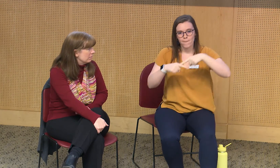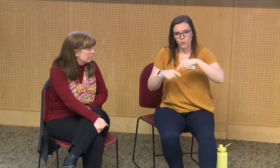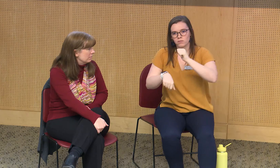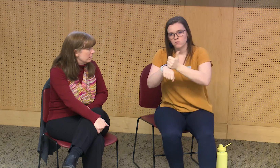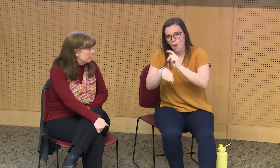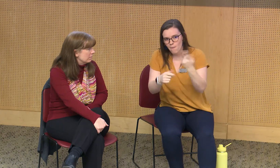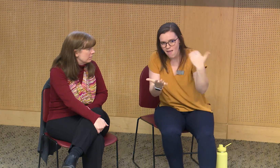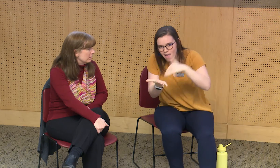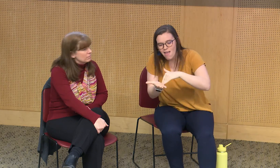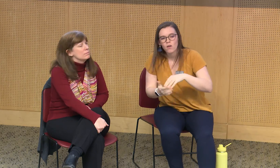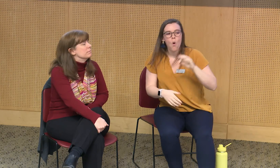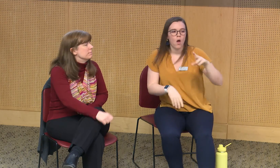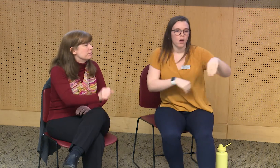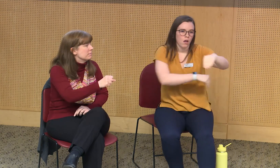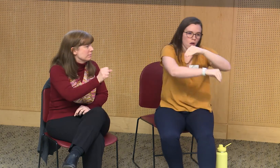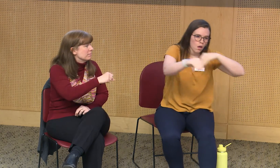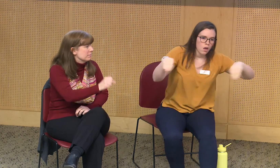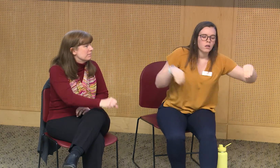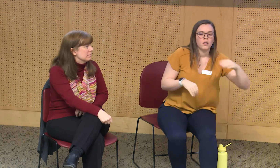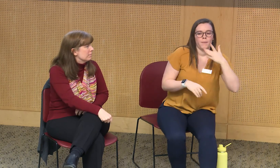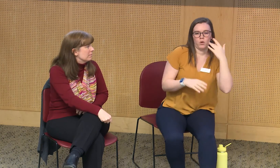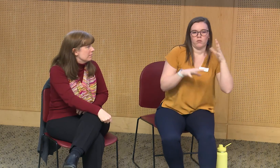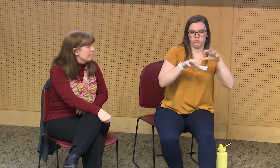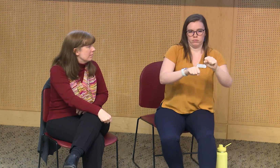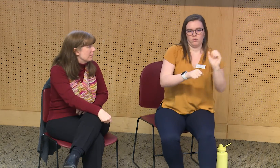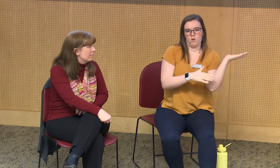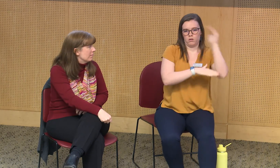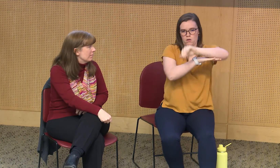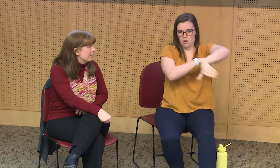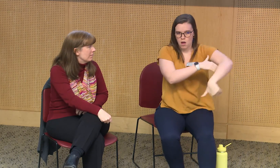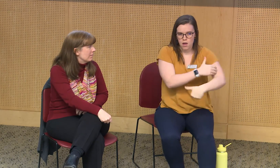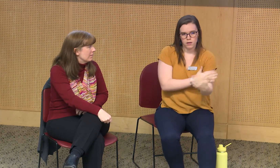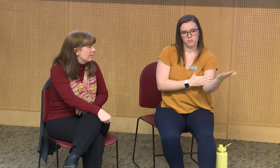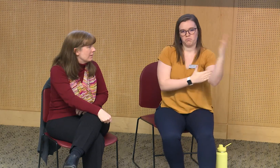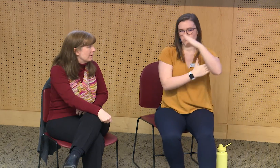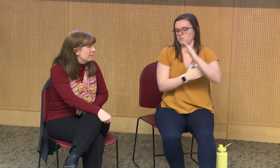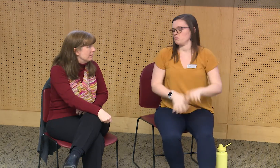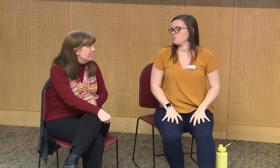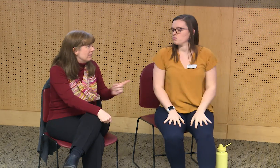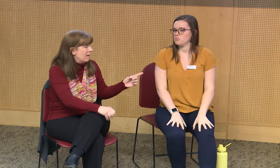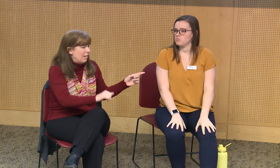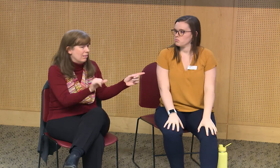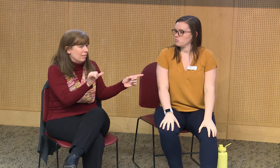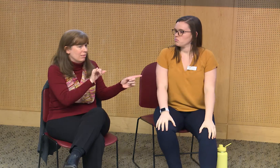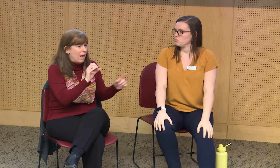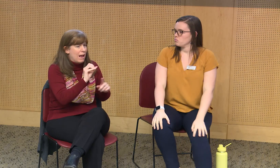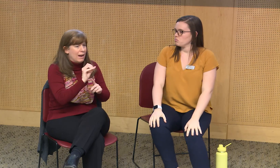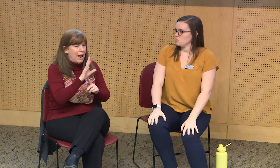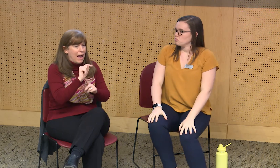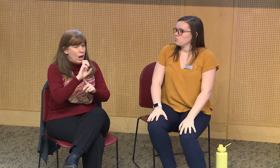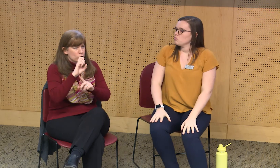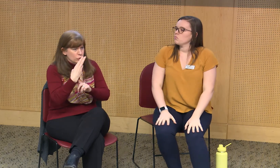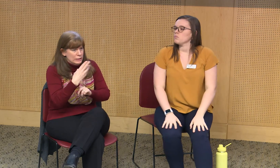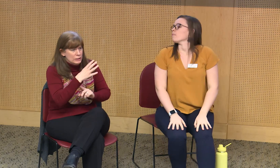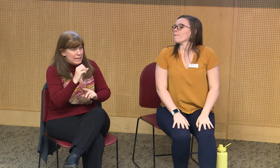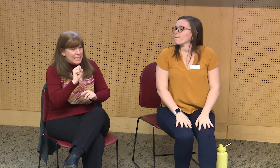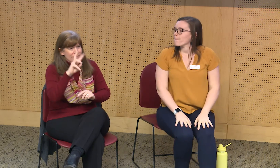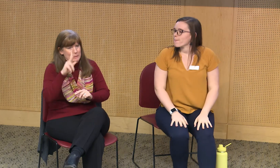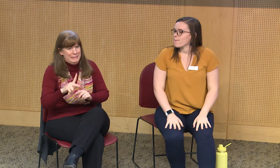So then tech support doesn't have to come in and set up again. So they can book and set everything up initially and then just leave it. Same with Outreach